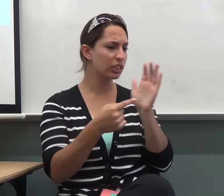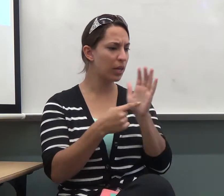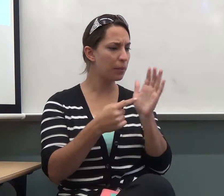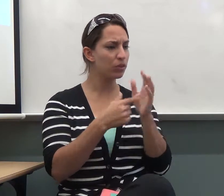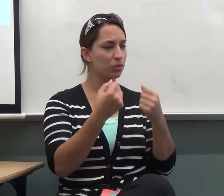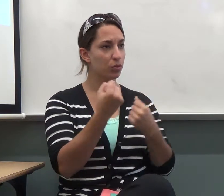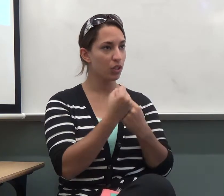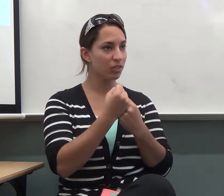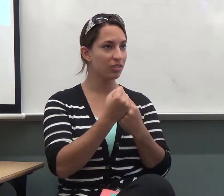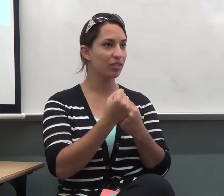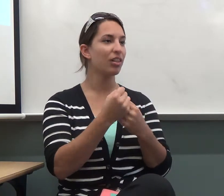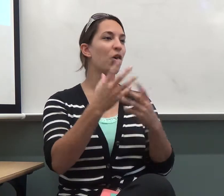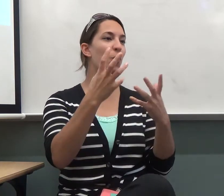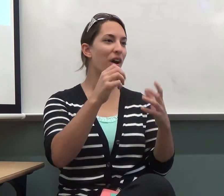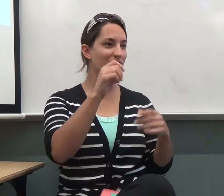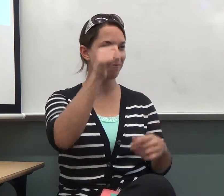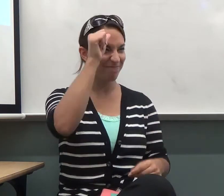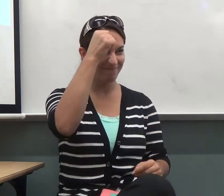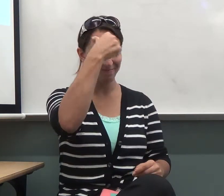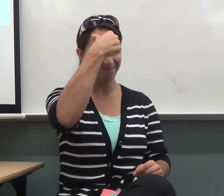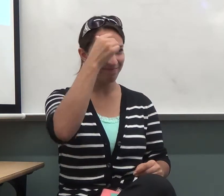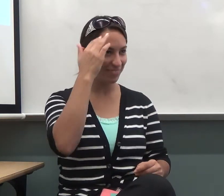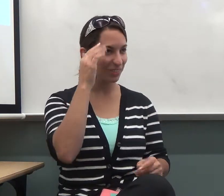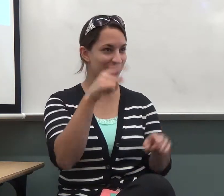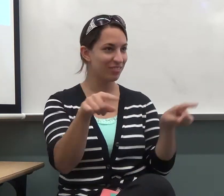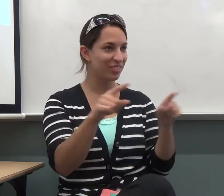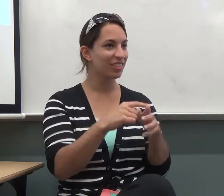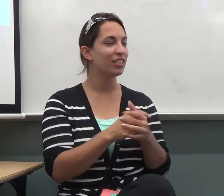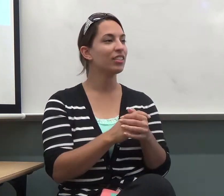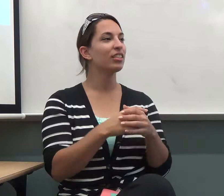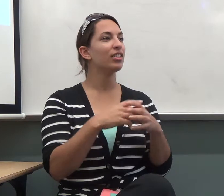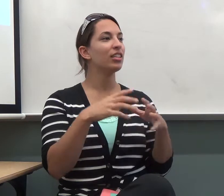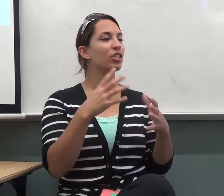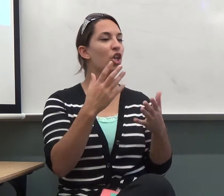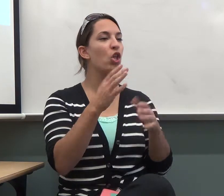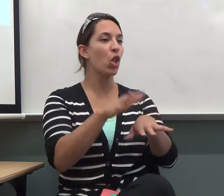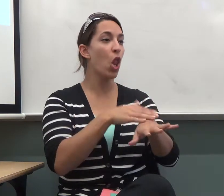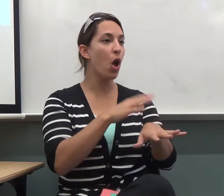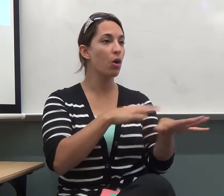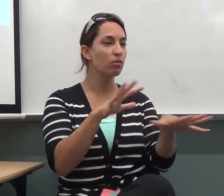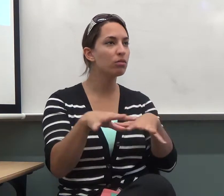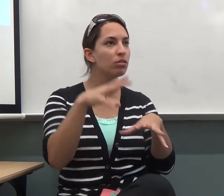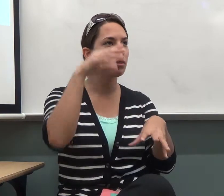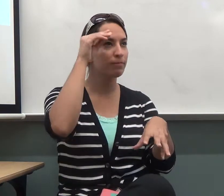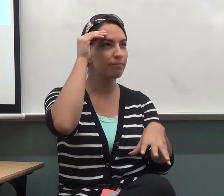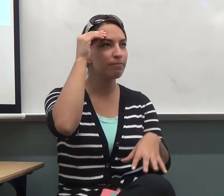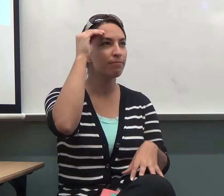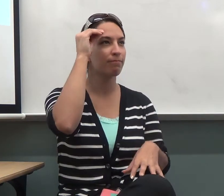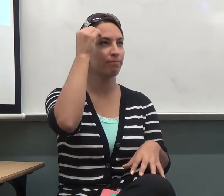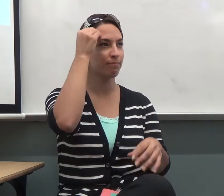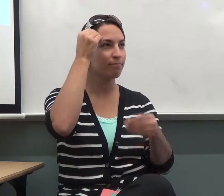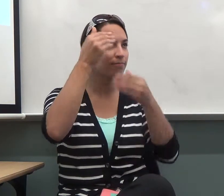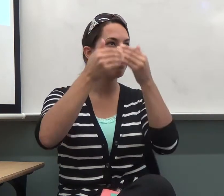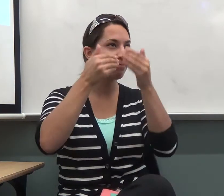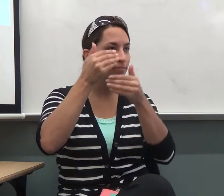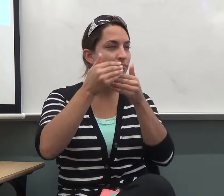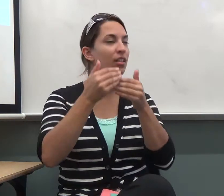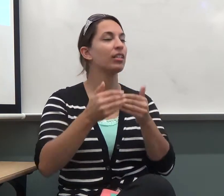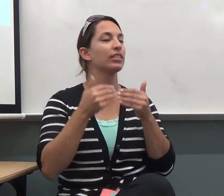it stays fresh in your minds and so that you guys kind of take this in slowly and you process it and you move forward to the next step.